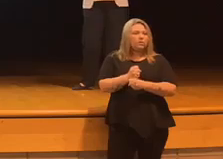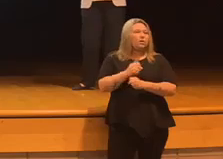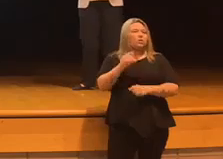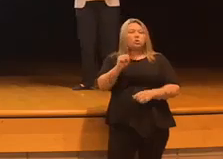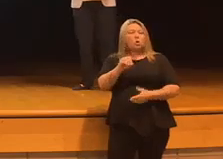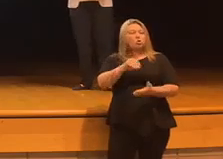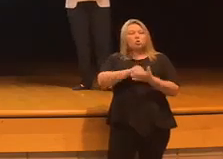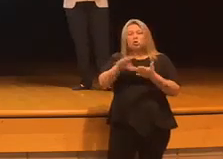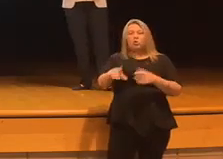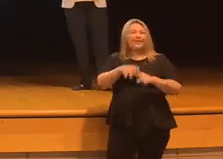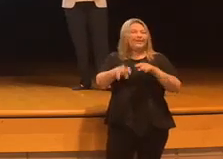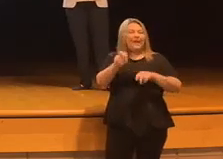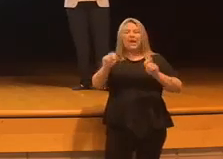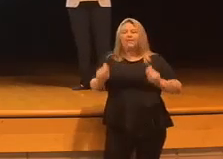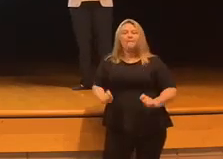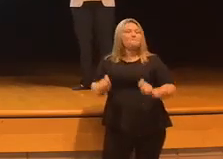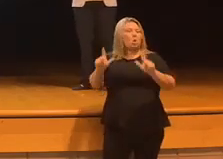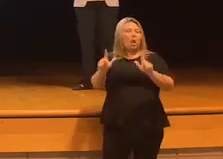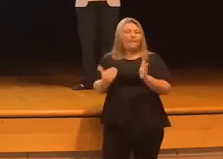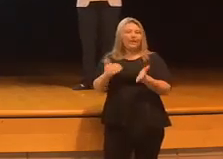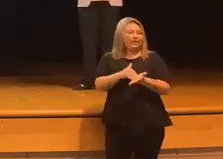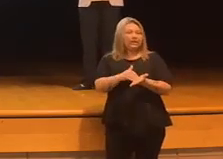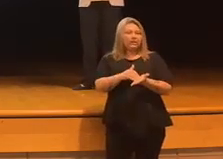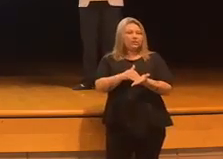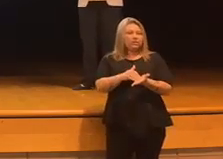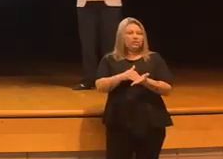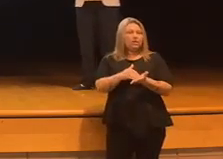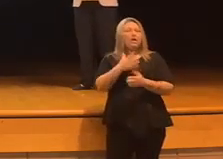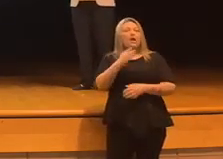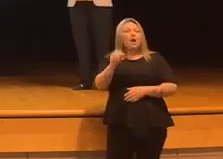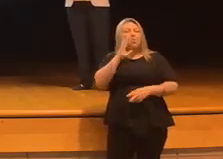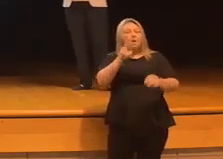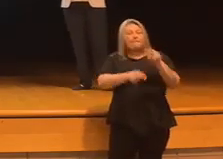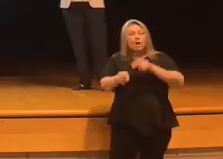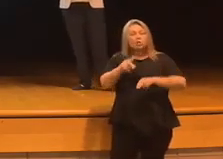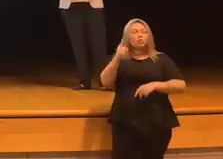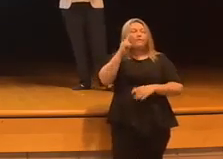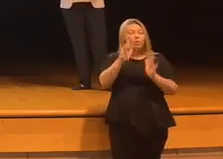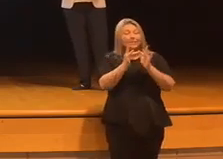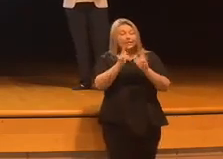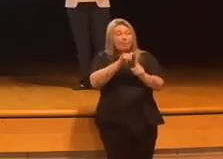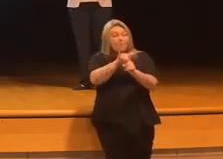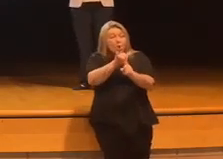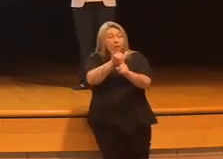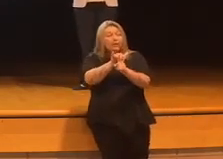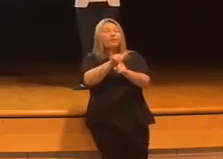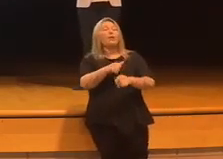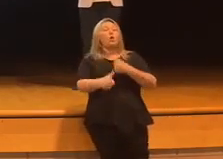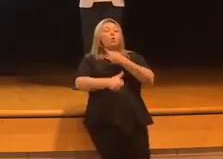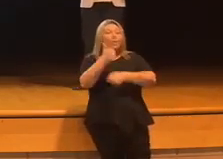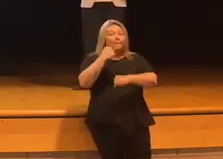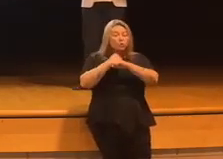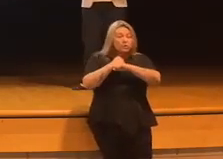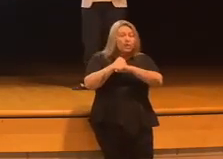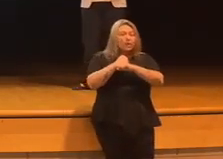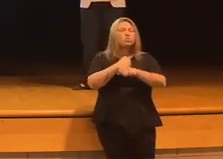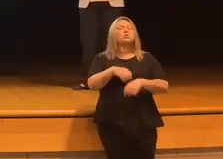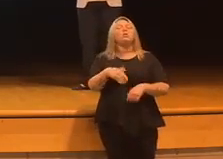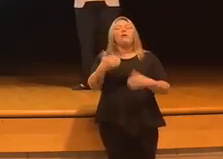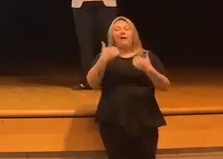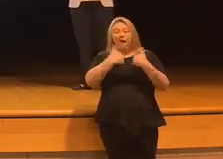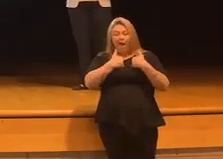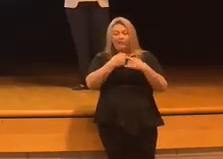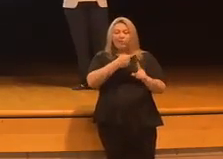student. And it monitors for cyberbullying and threat detection. There have been